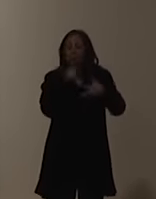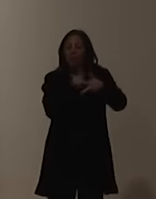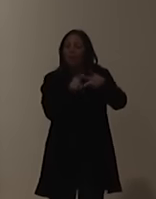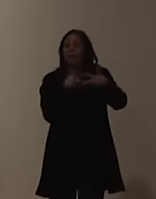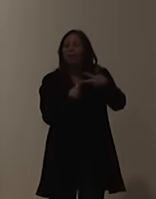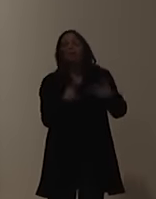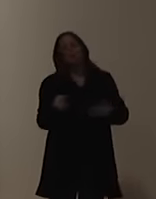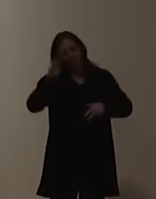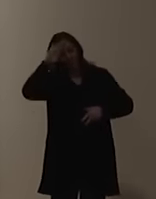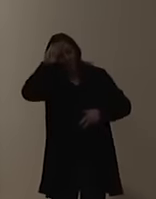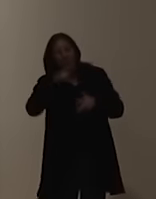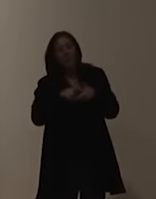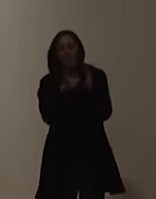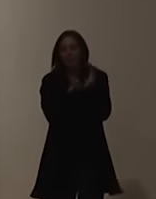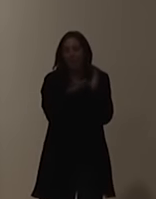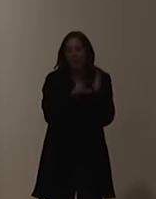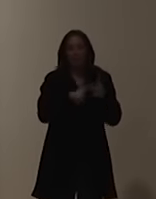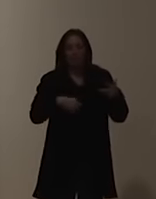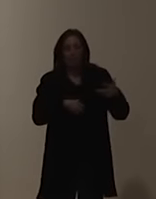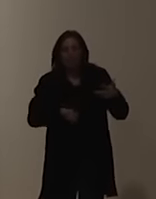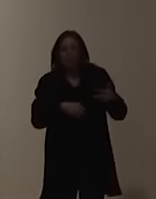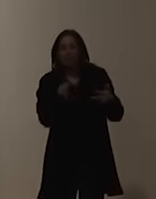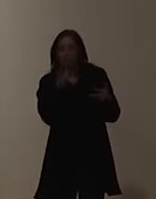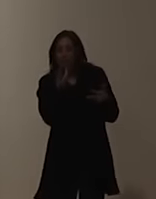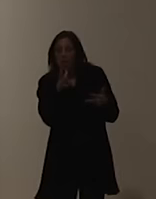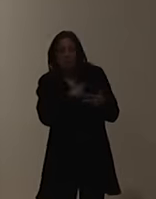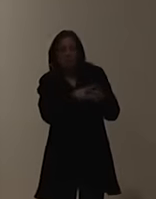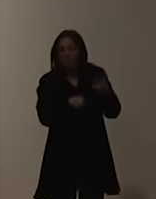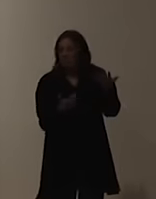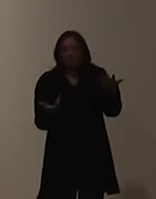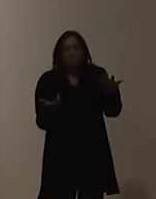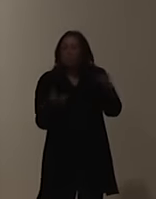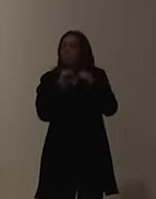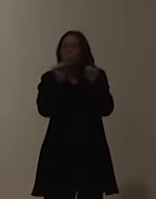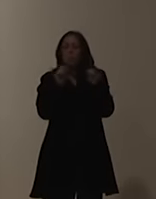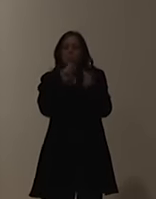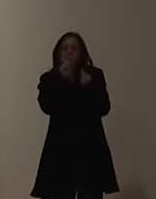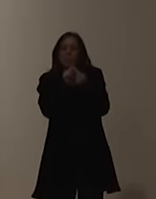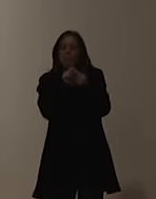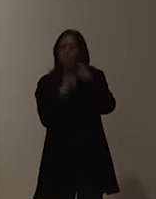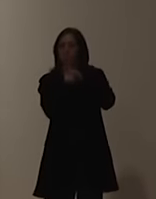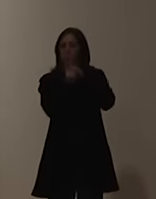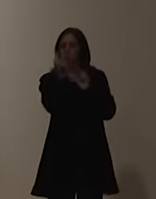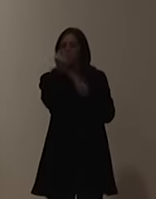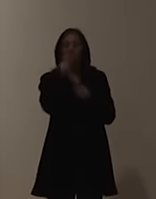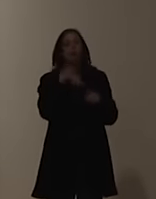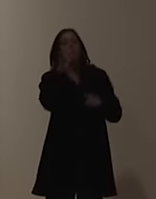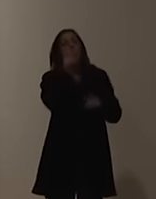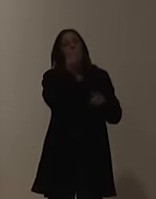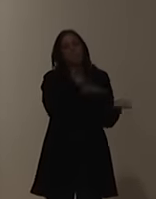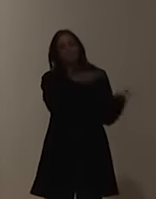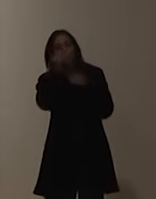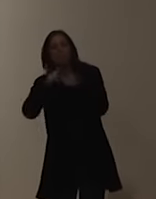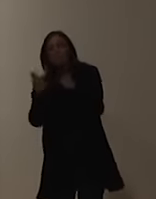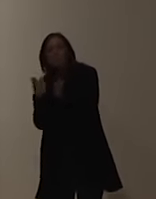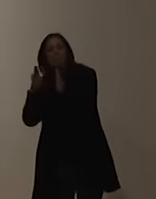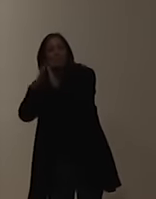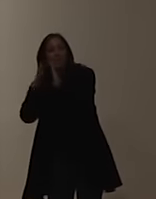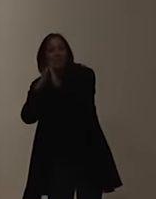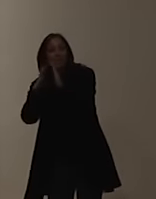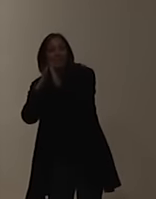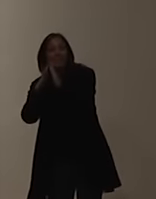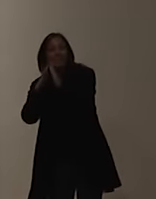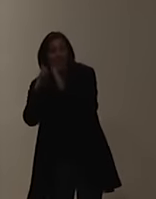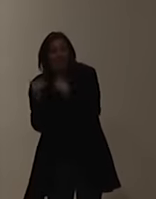vomiting, 2 years old, nonspecific. His mother's worried enough to take him from a village called Meliandu, about 5 miles, to the city